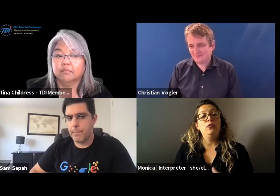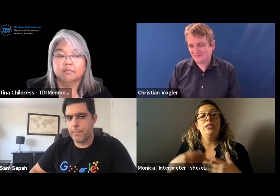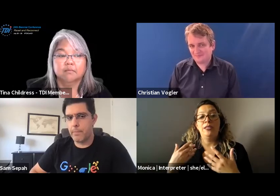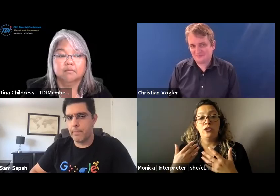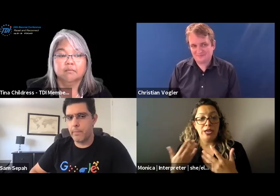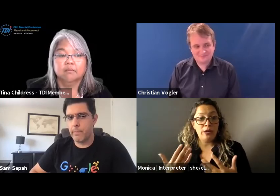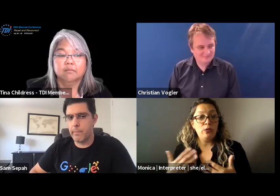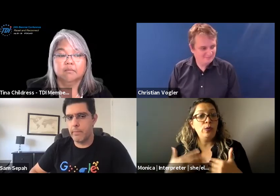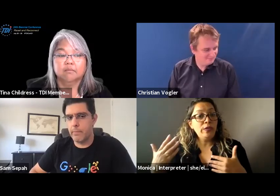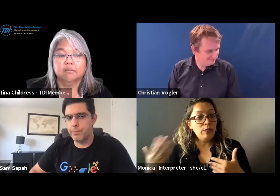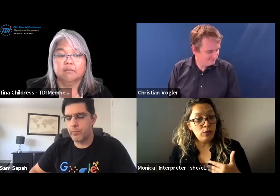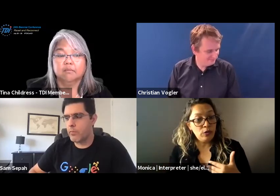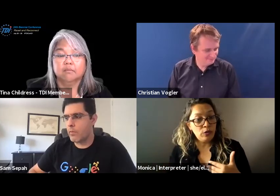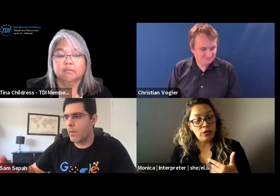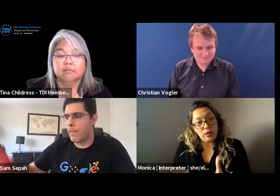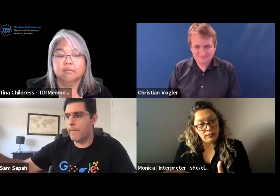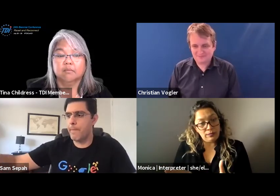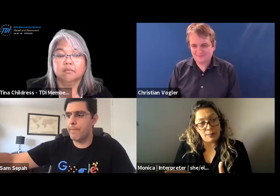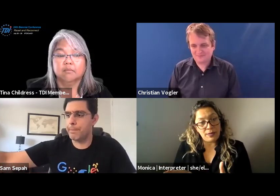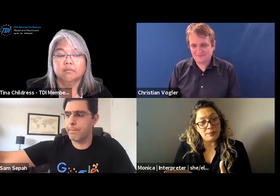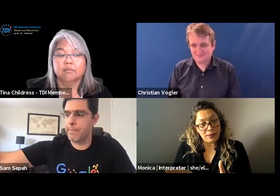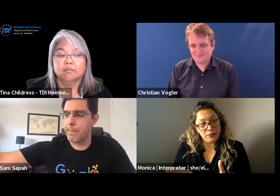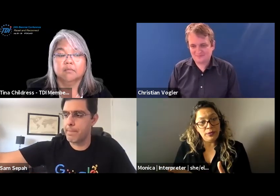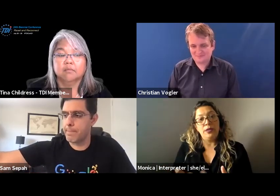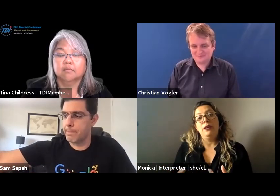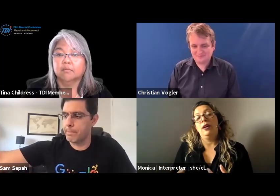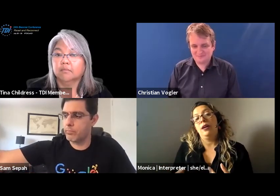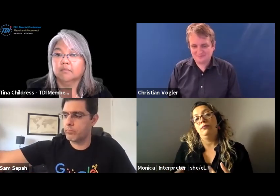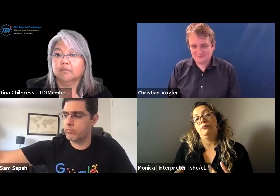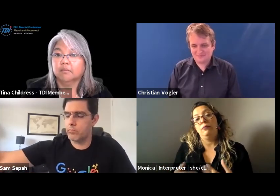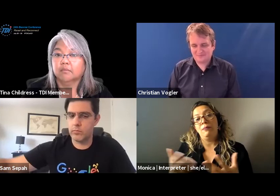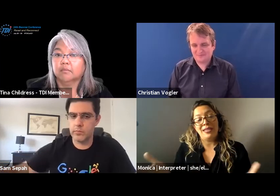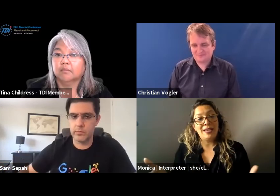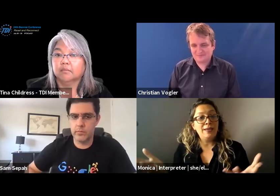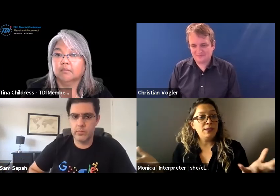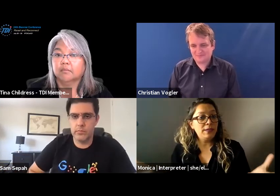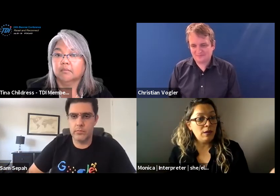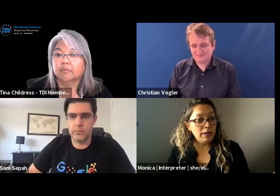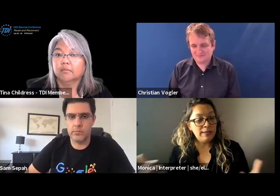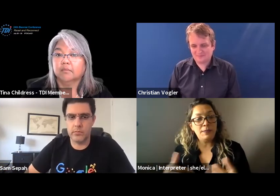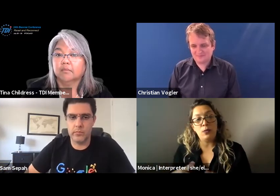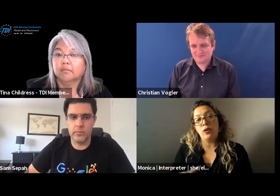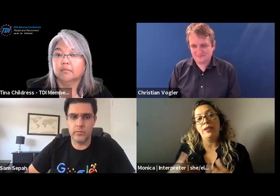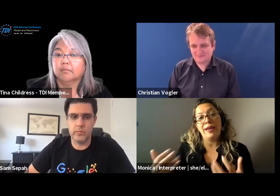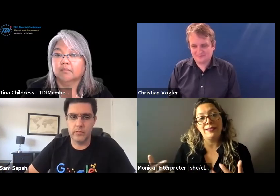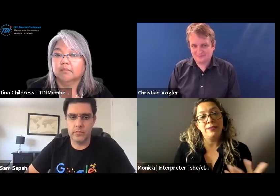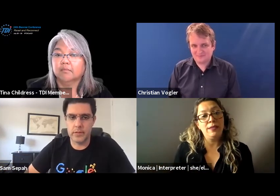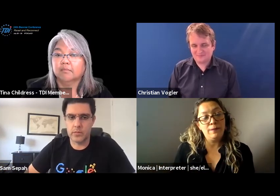need to share with the community what the topic is about. Many times the audience might want access to the